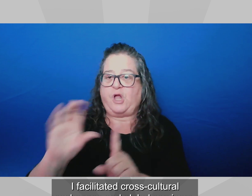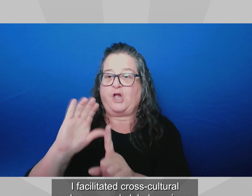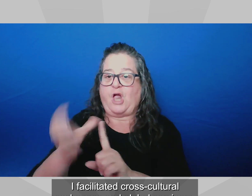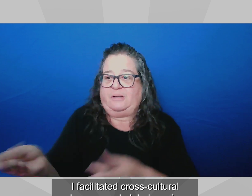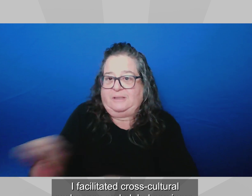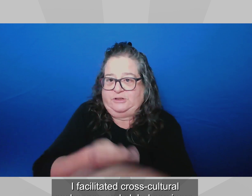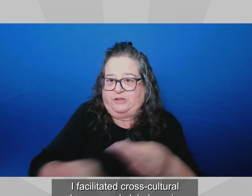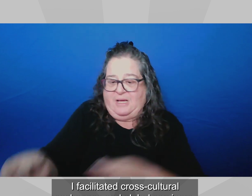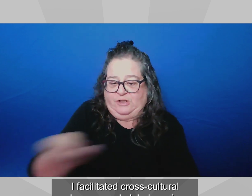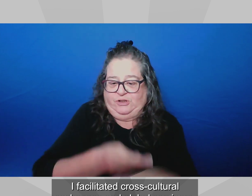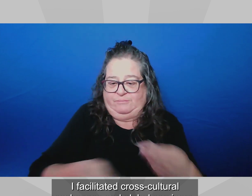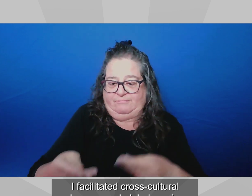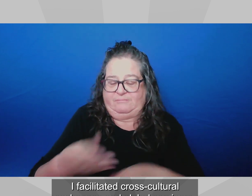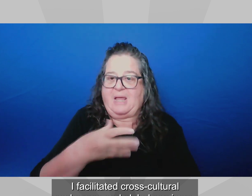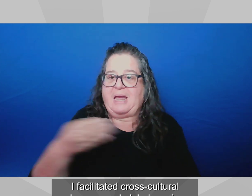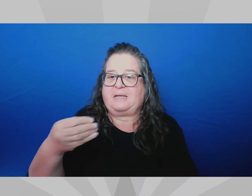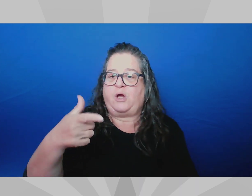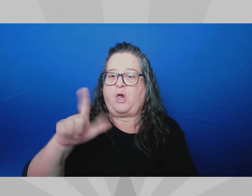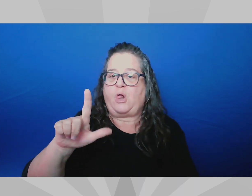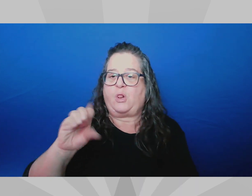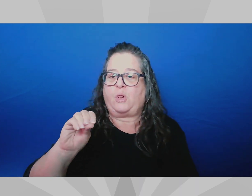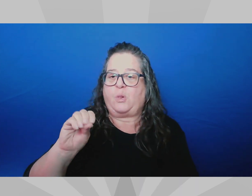cross-cultural exchanges and global seminars.